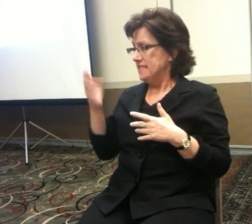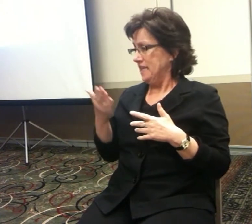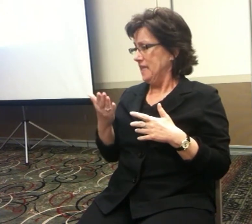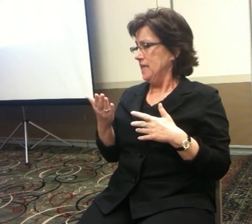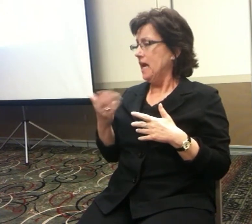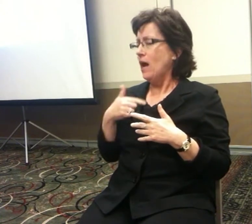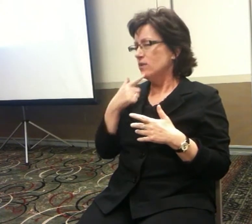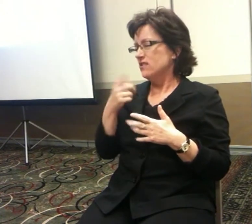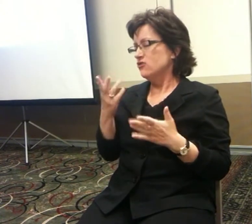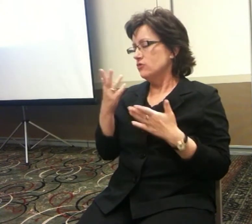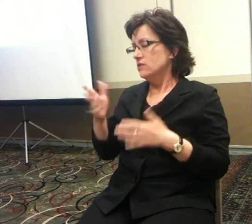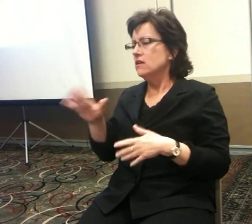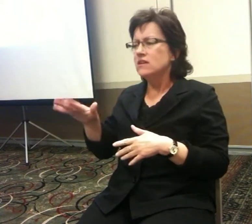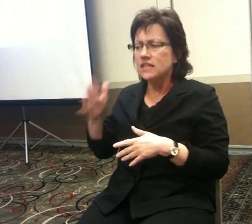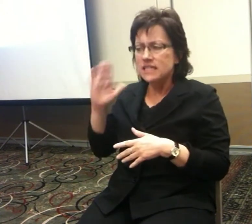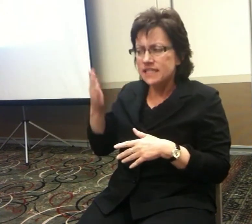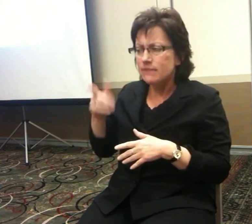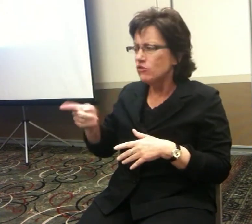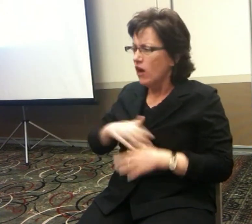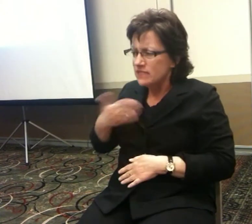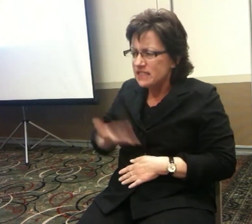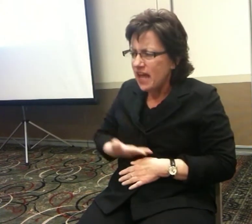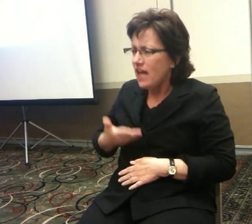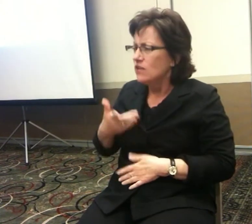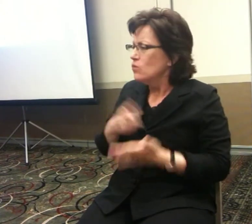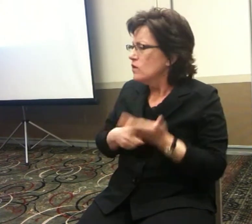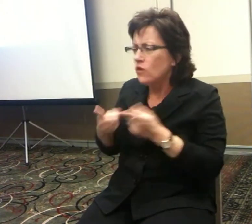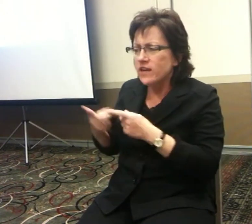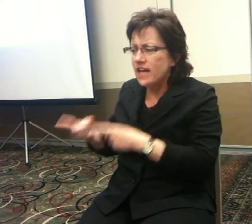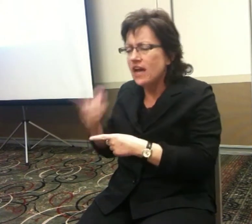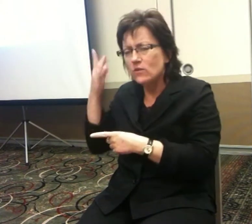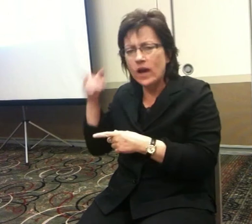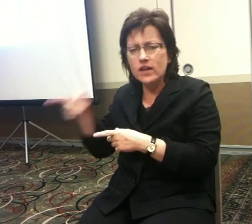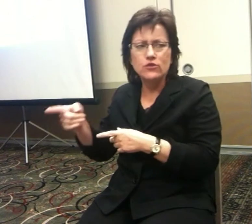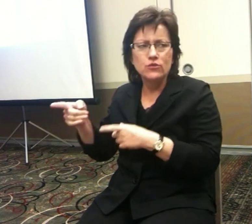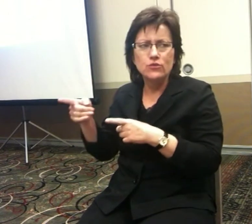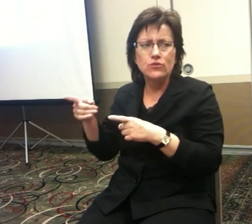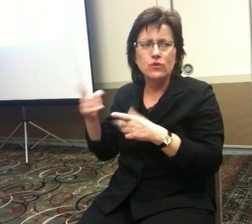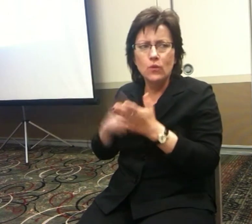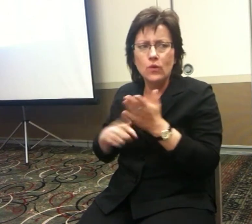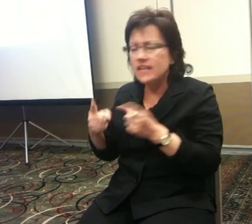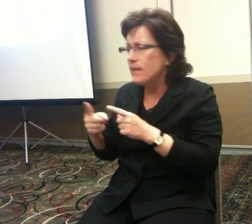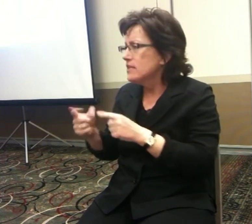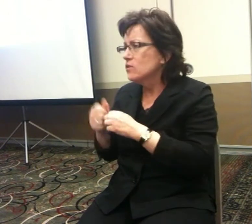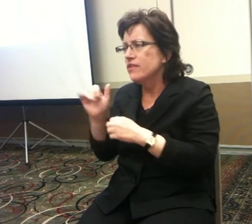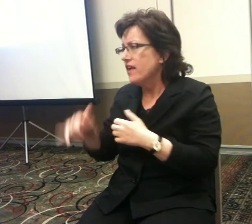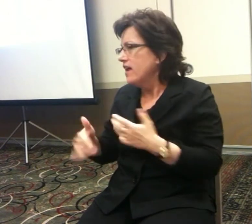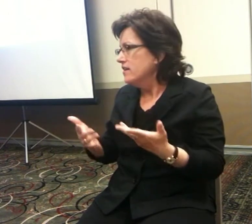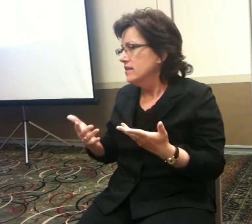upset when what's going on? Why do you think, what's happening with that? He's the only one that can tell me what I'm